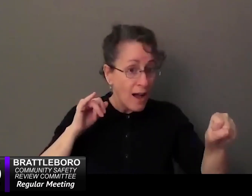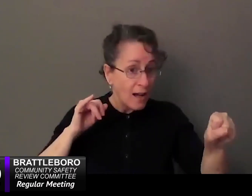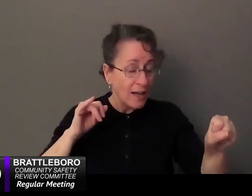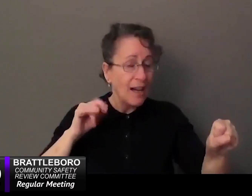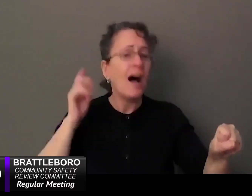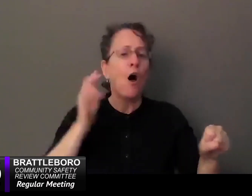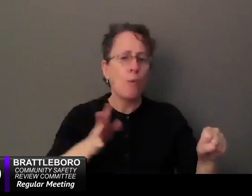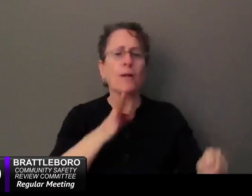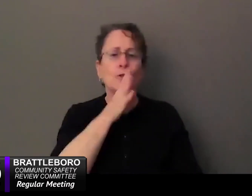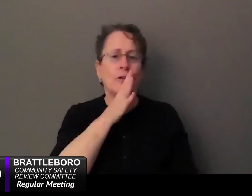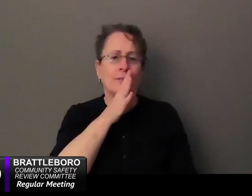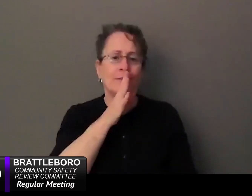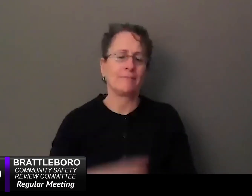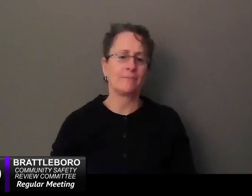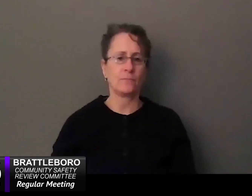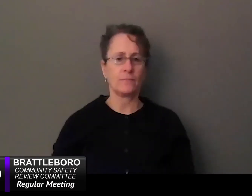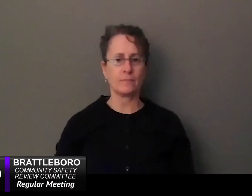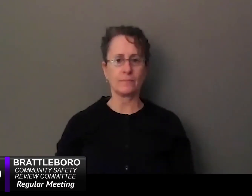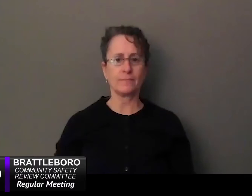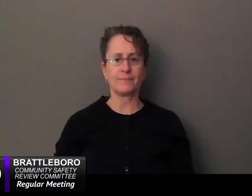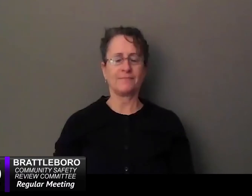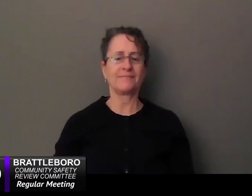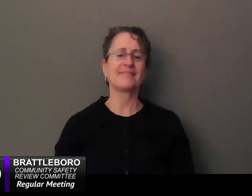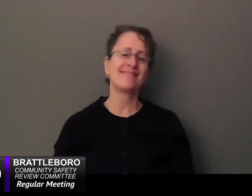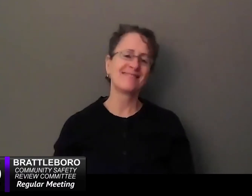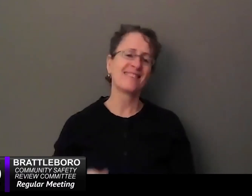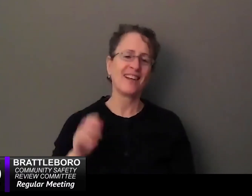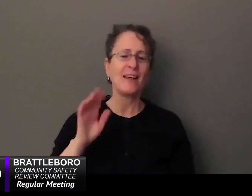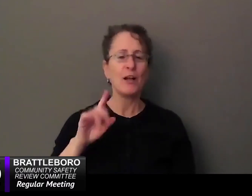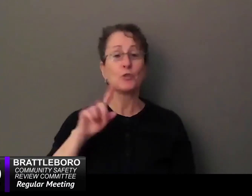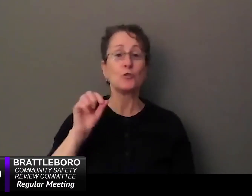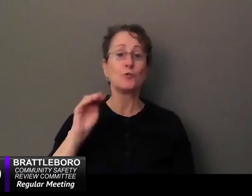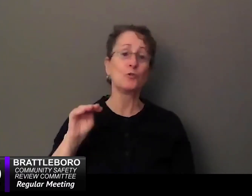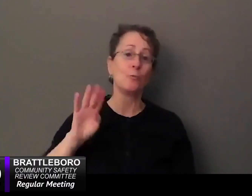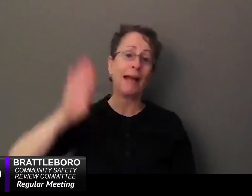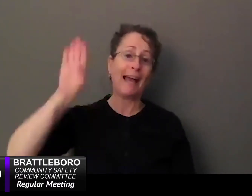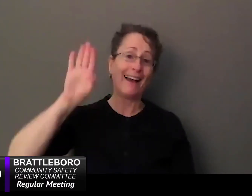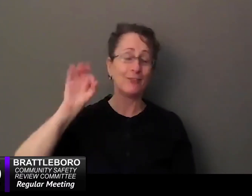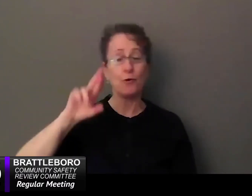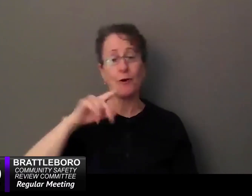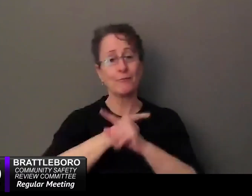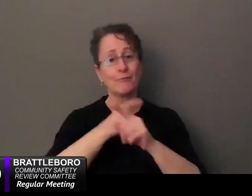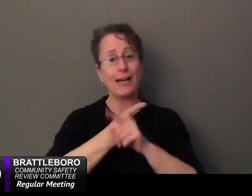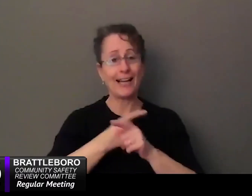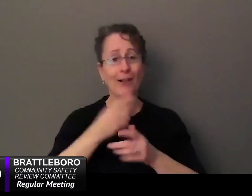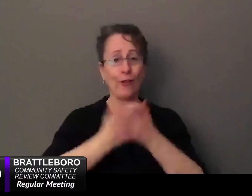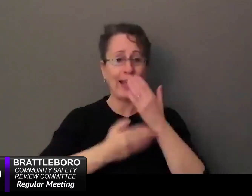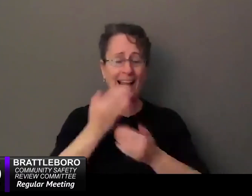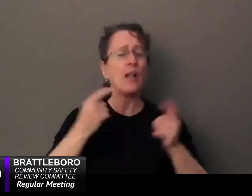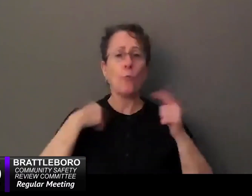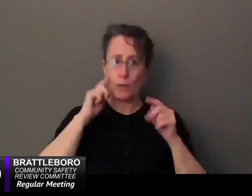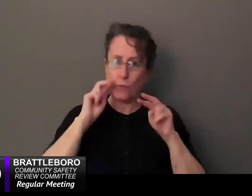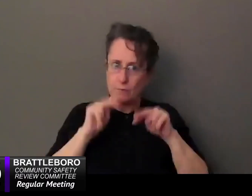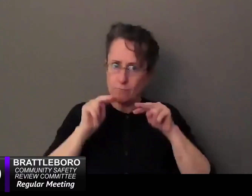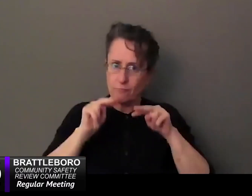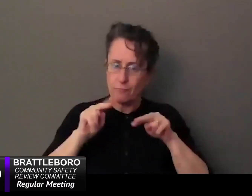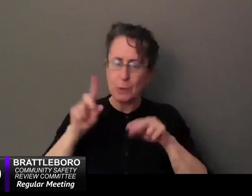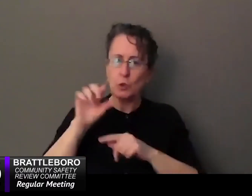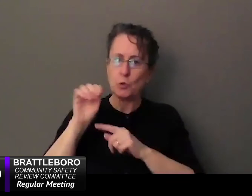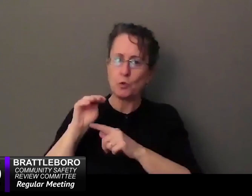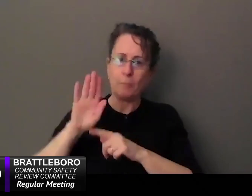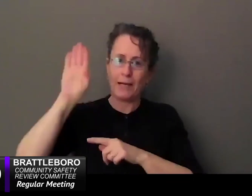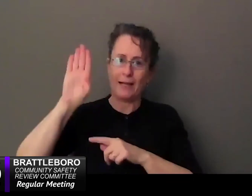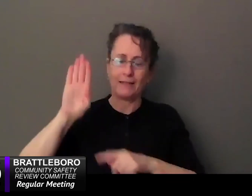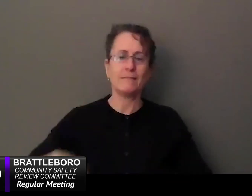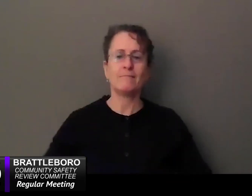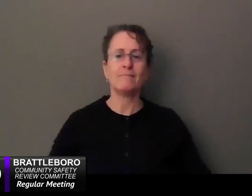hand. Raise your Zoom hand. Yeah, Zoom hand. You can also raise your regular hand, but we're going to be paying attention to your little blue Zoom hand, which is a